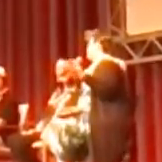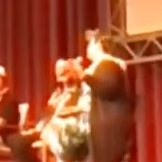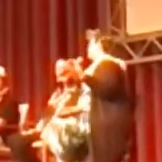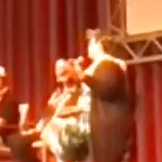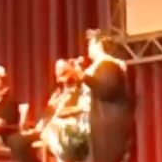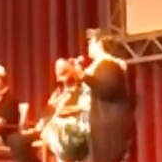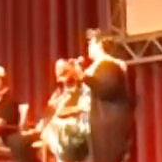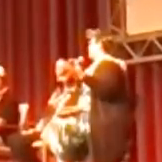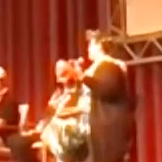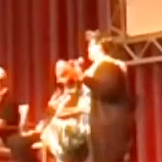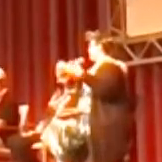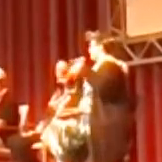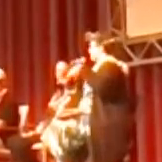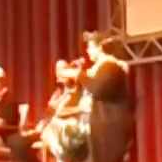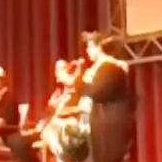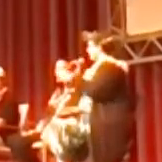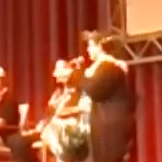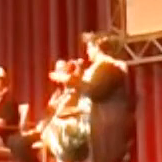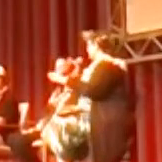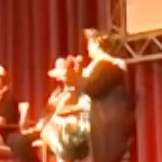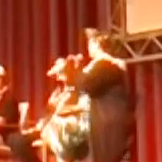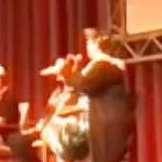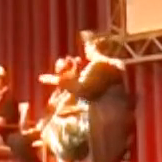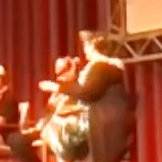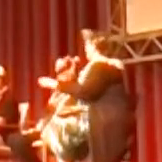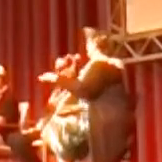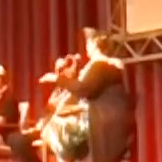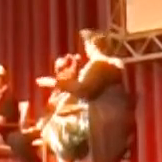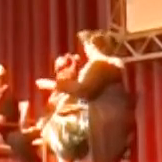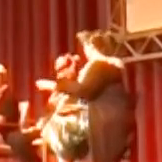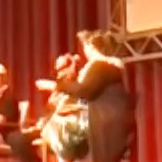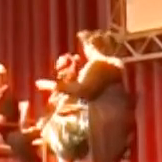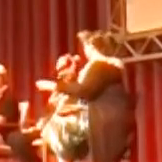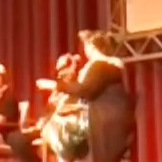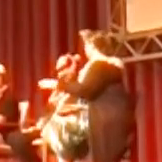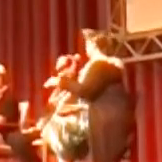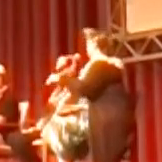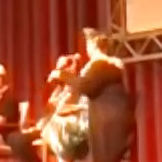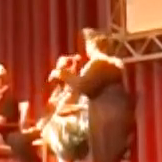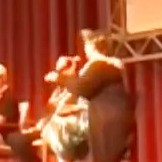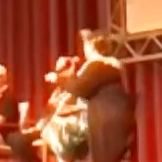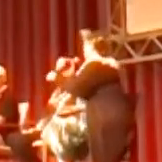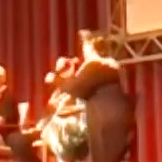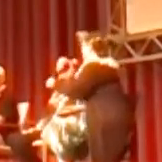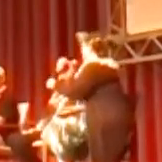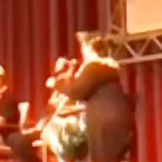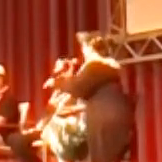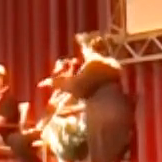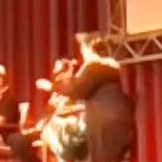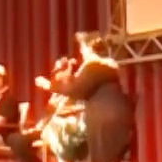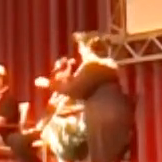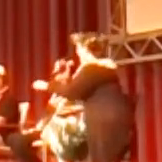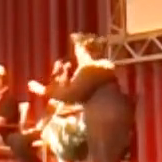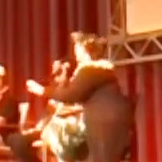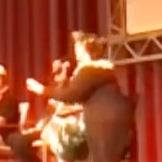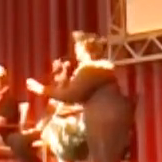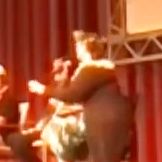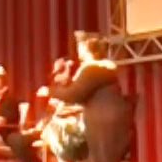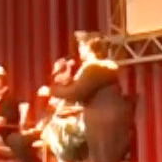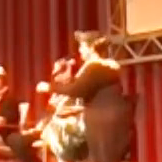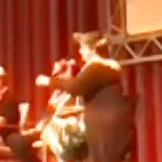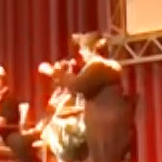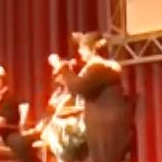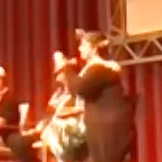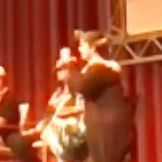Perhaps maybe you could share a little bit about the organizing that went behind that and getting to make that